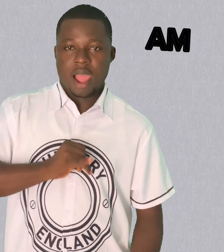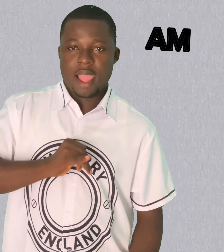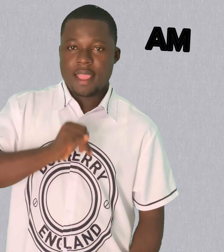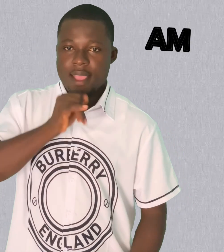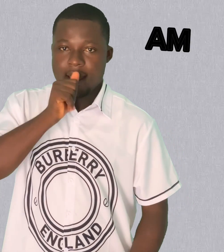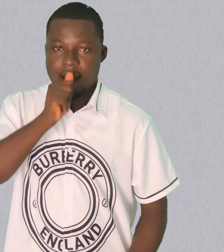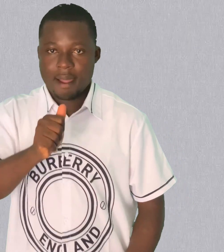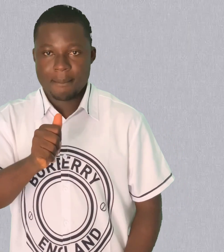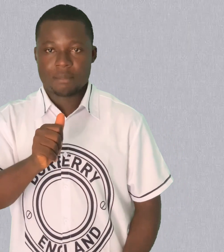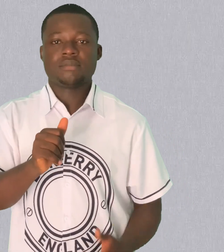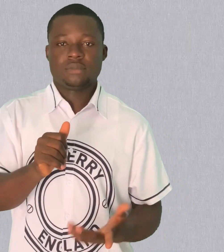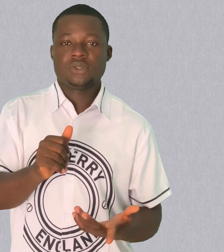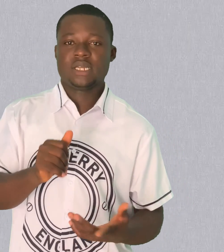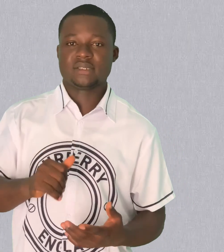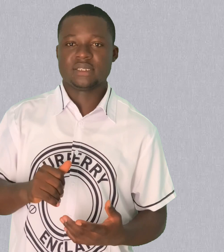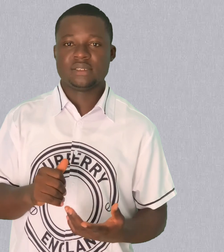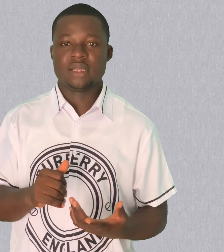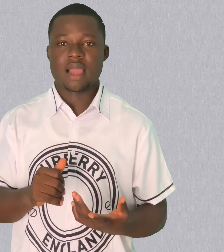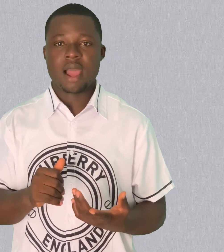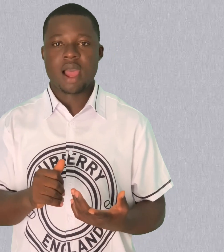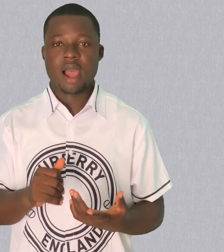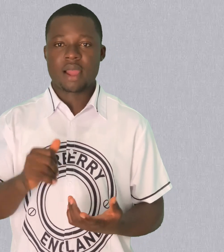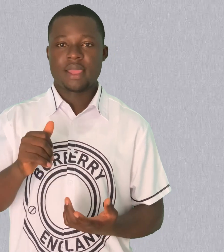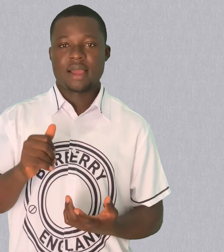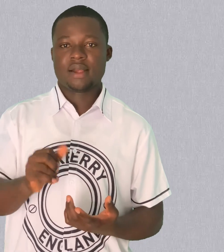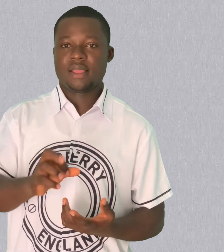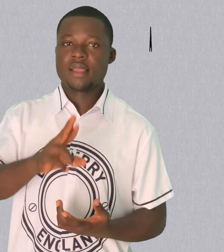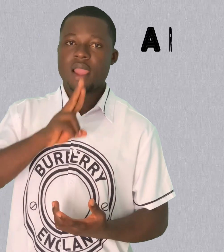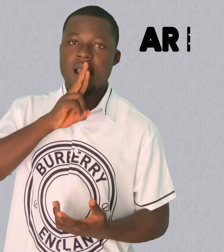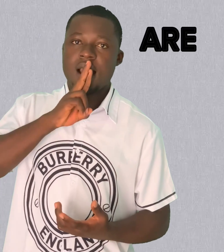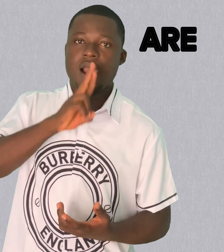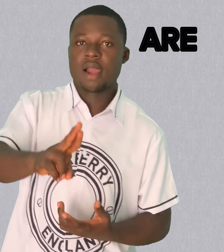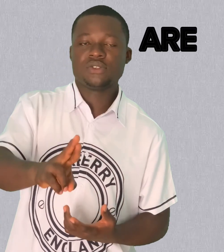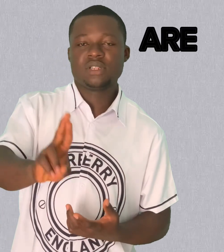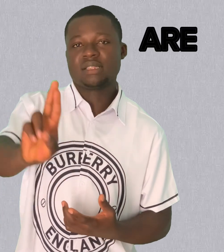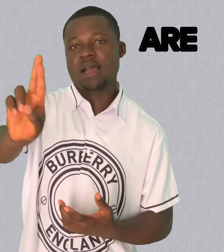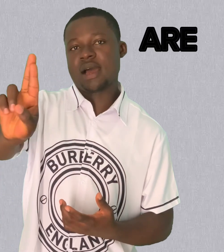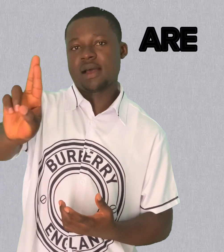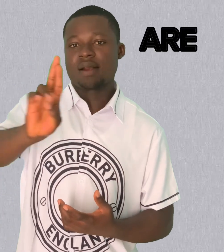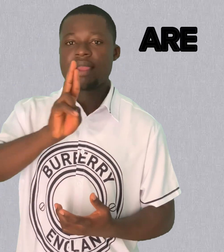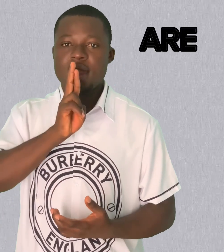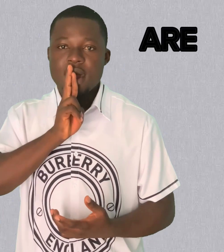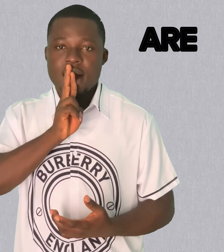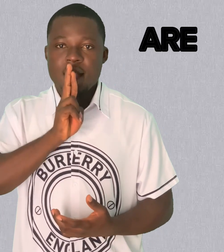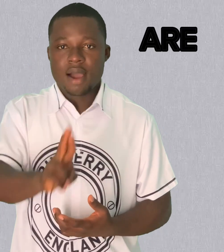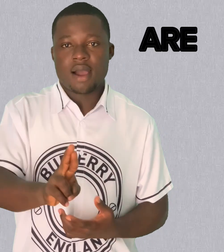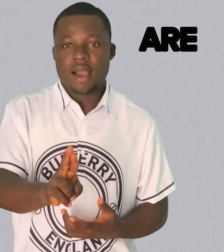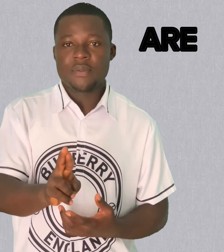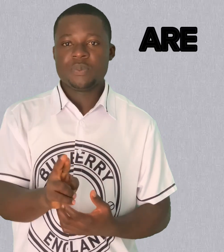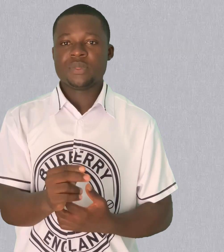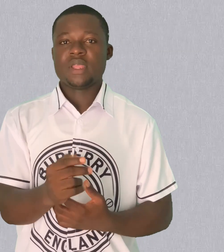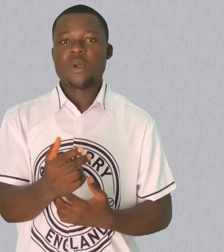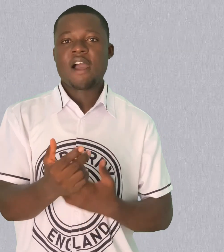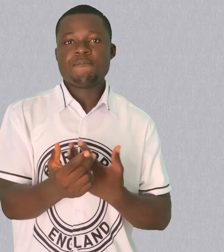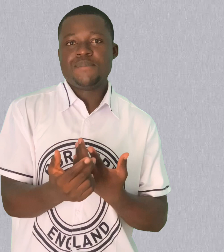I am. So that's that. Then are. A-R-E. Are. Use letter R. Are. Then we have